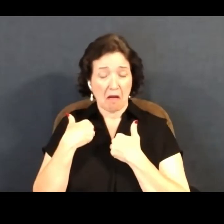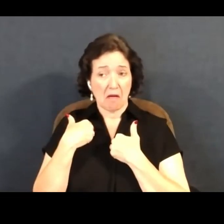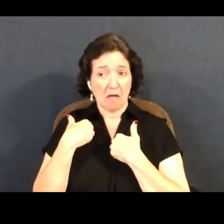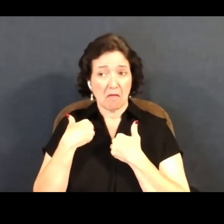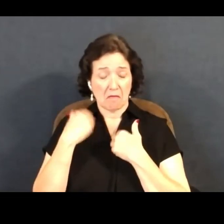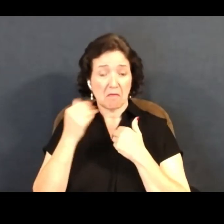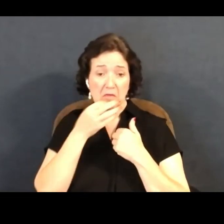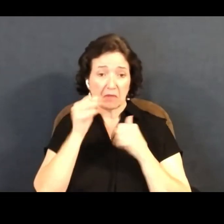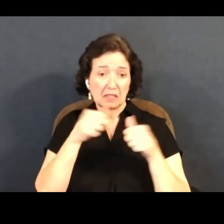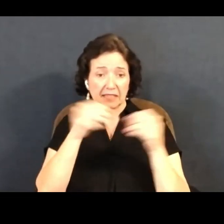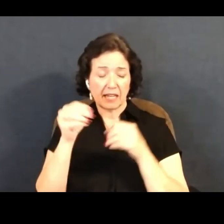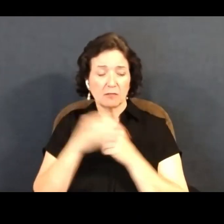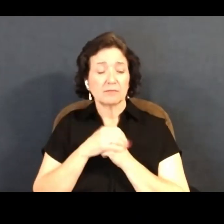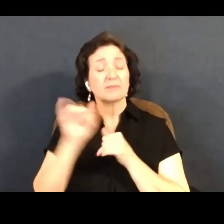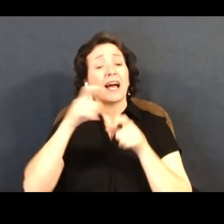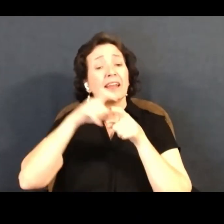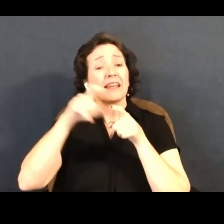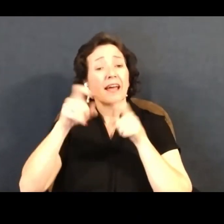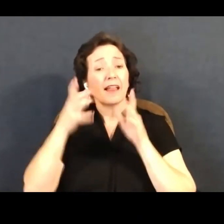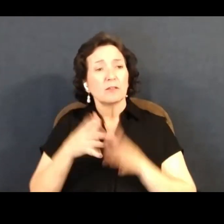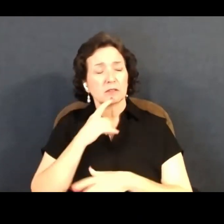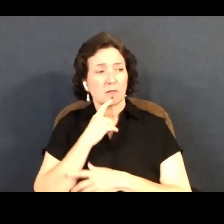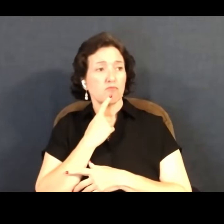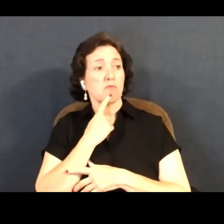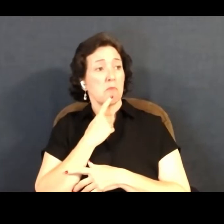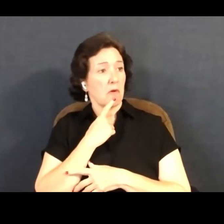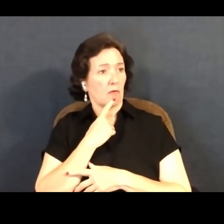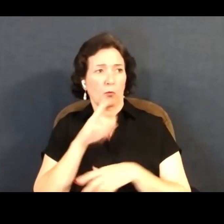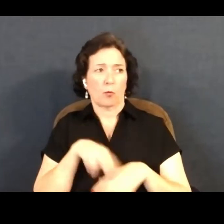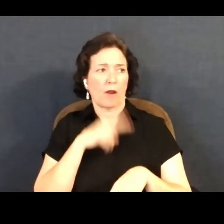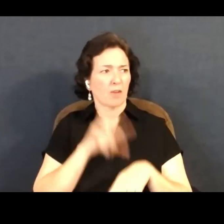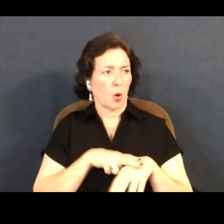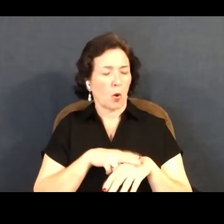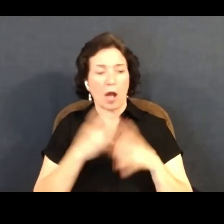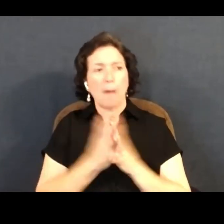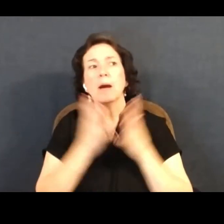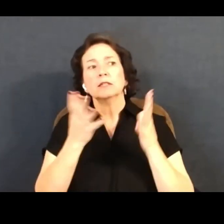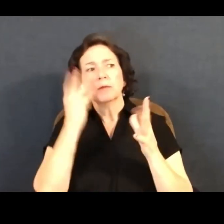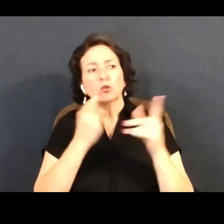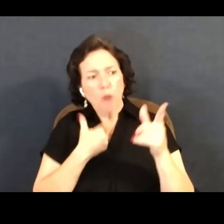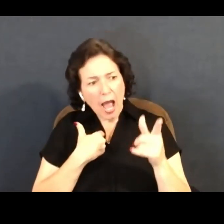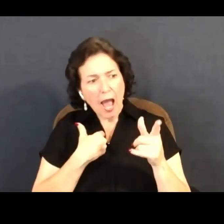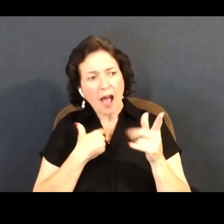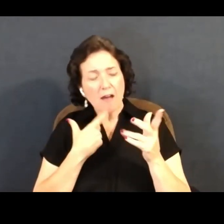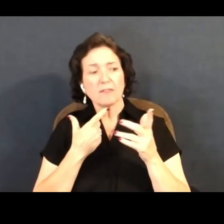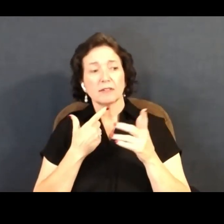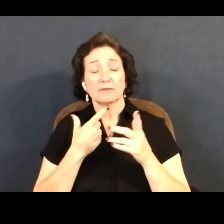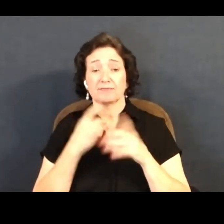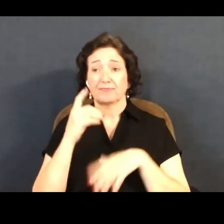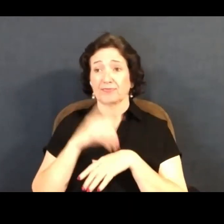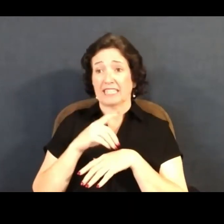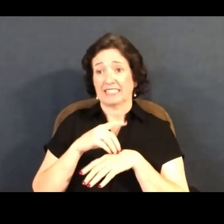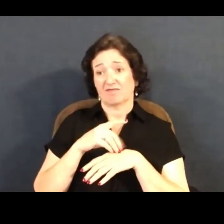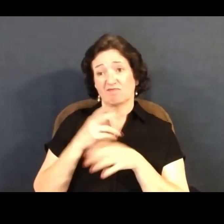the tailor said, of course I'll take you on. How much experience have you got? And Darius had to be honest and he